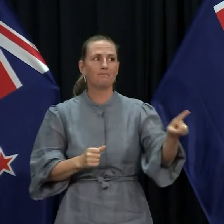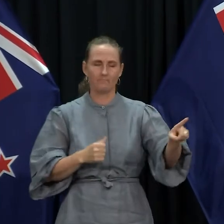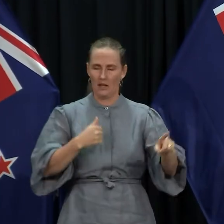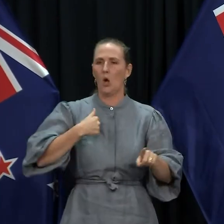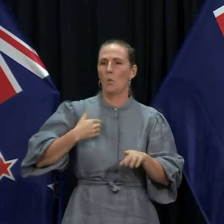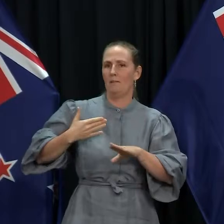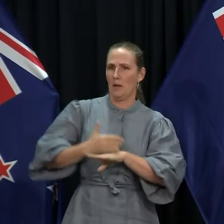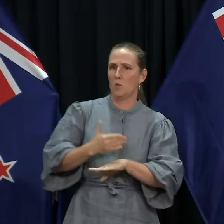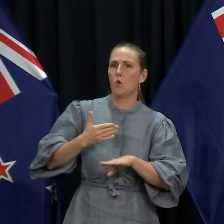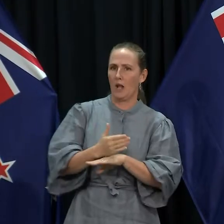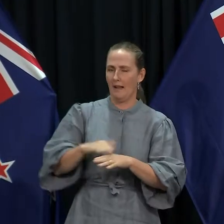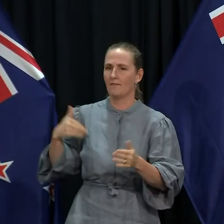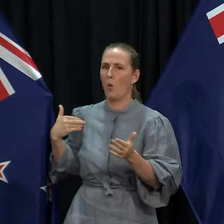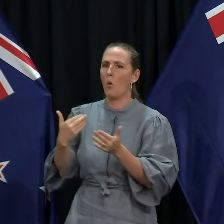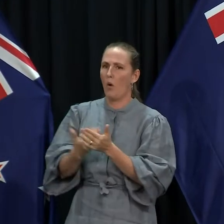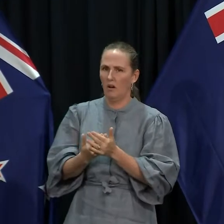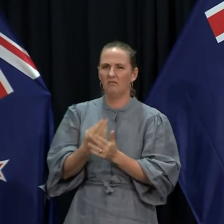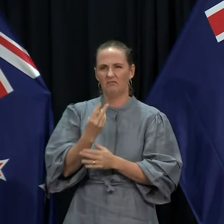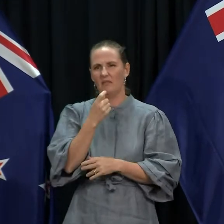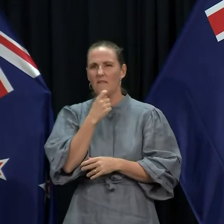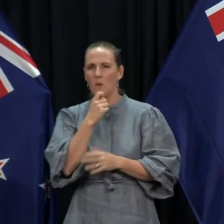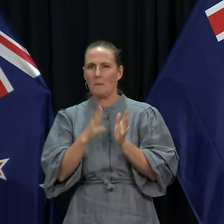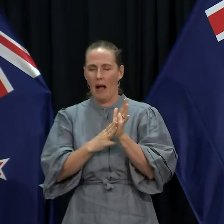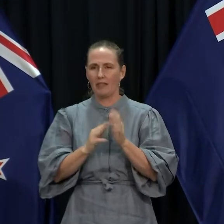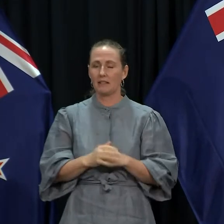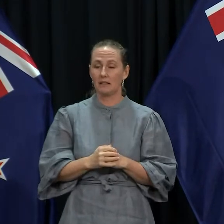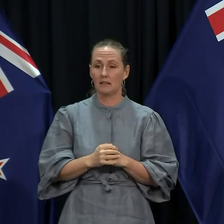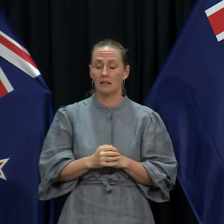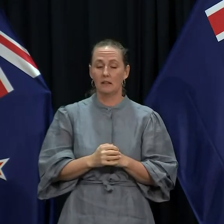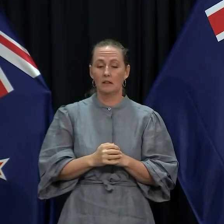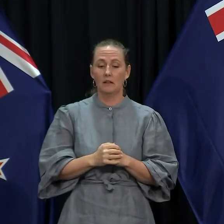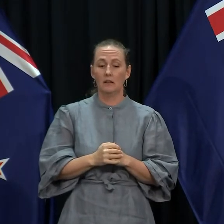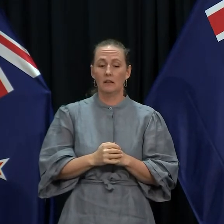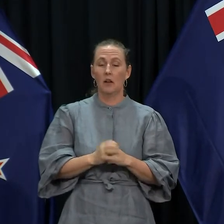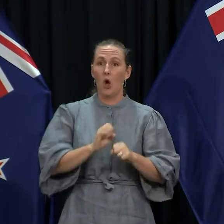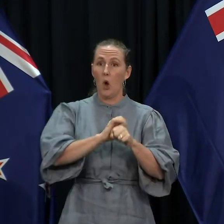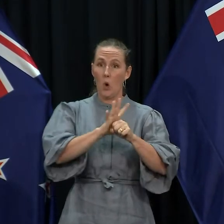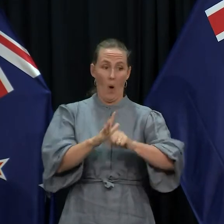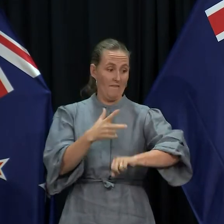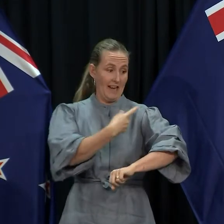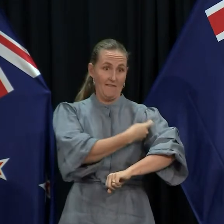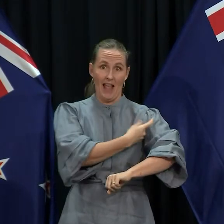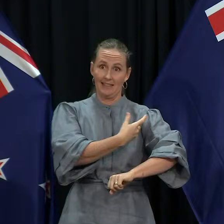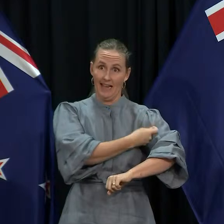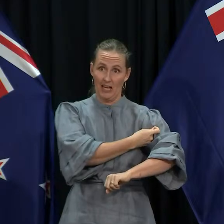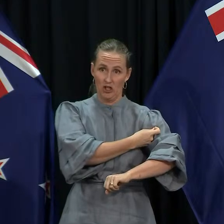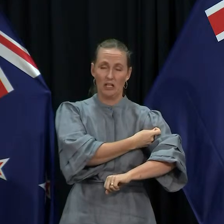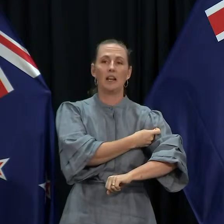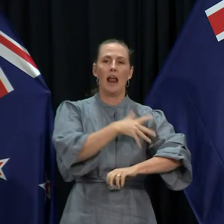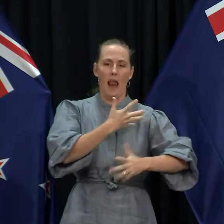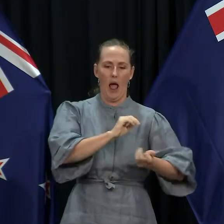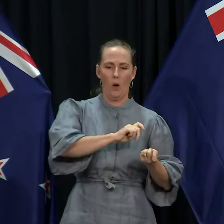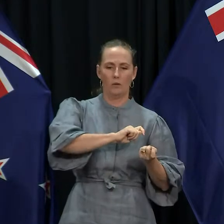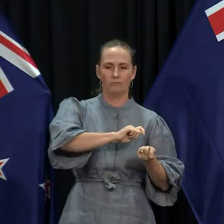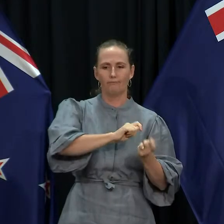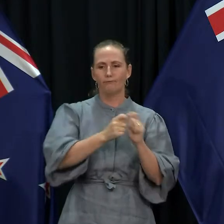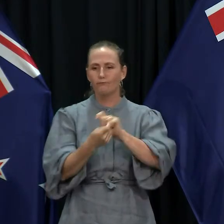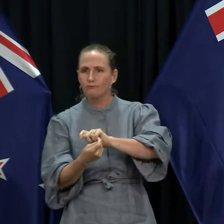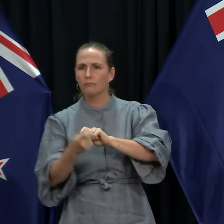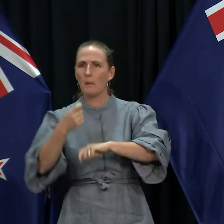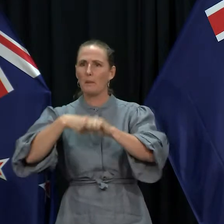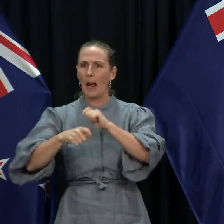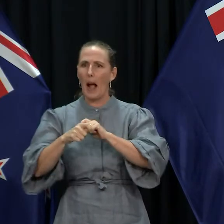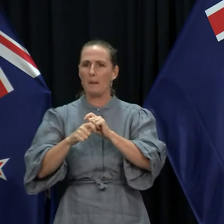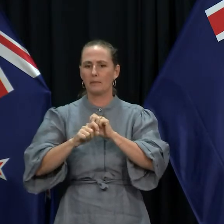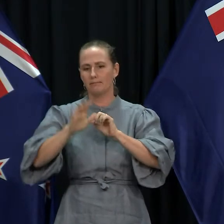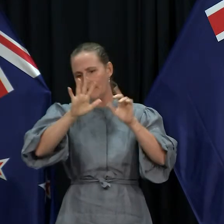we've transitioned our COVID immunisation and vaccination program into a national immunisation program that's looking right across